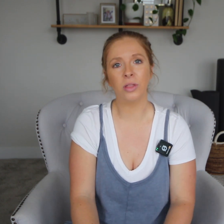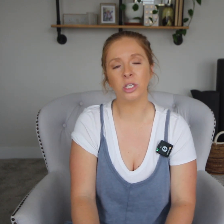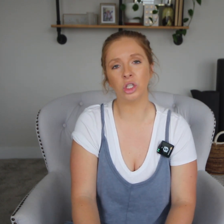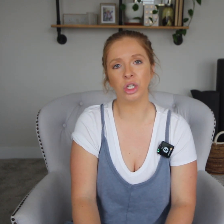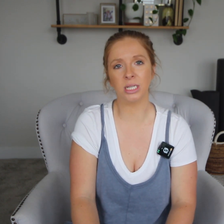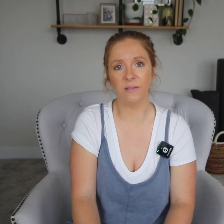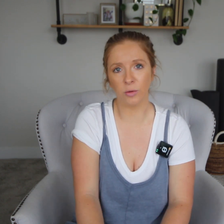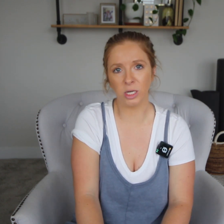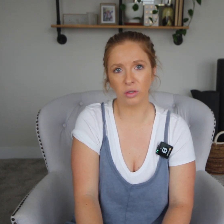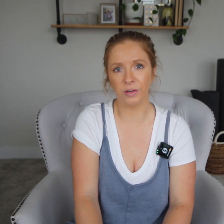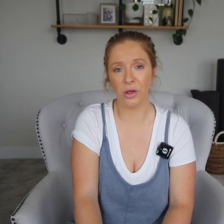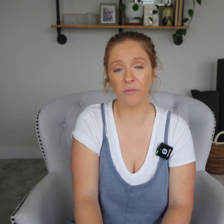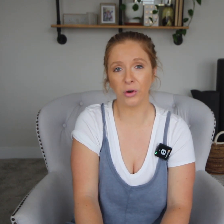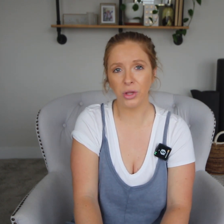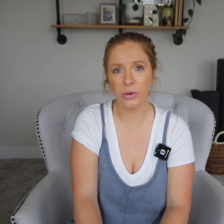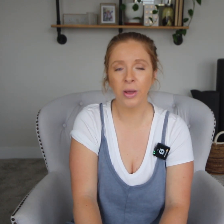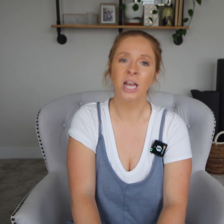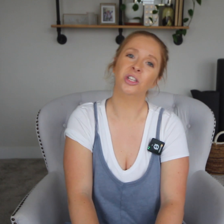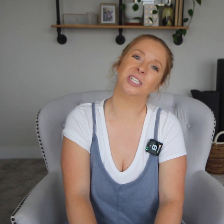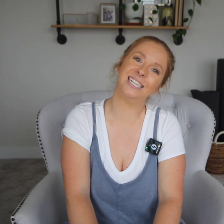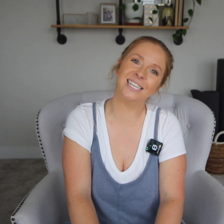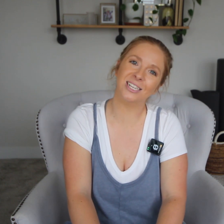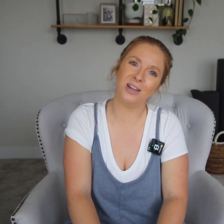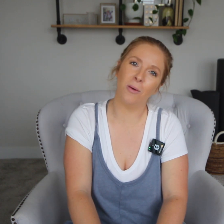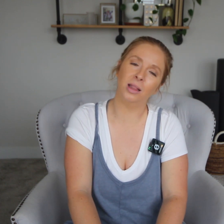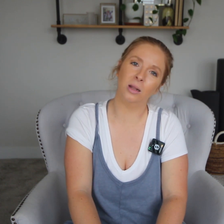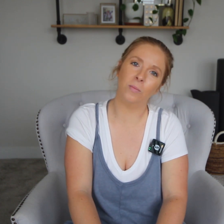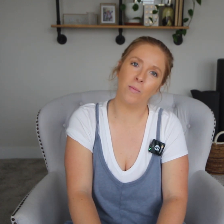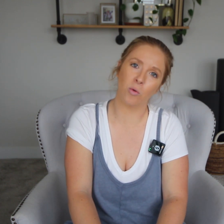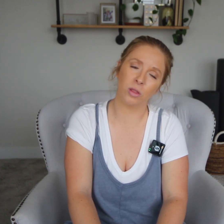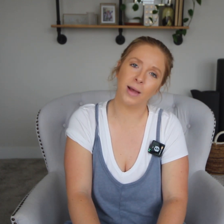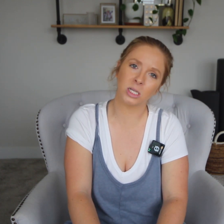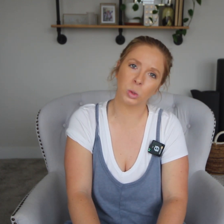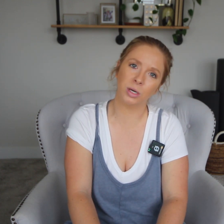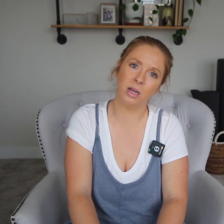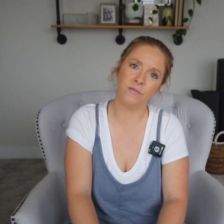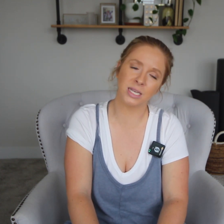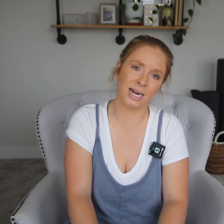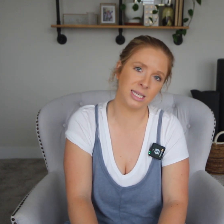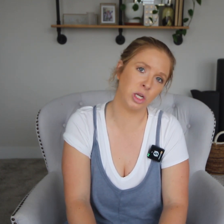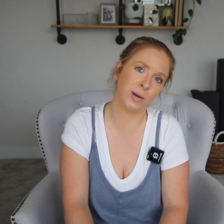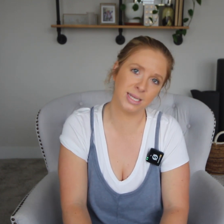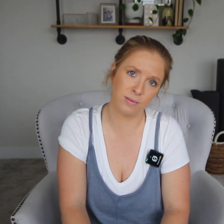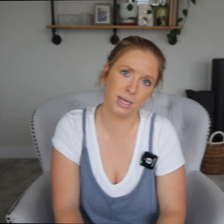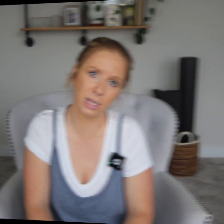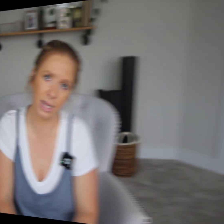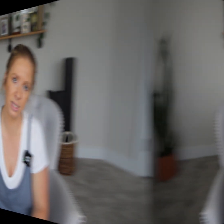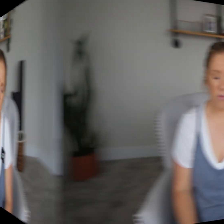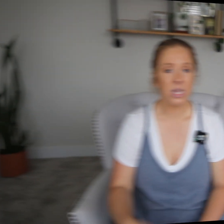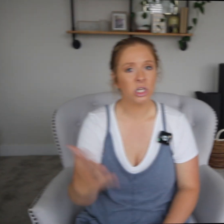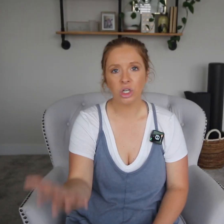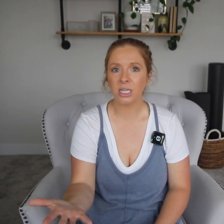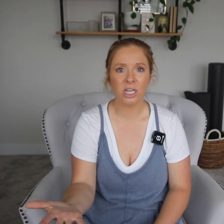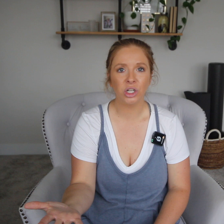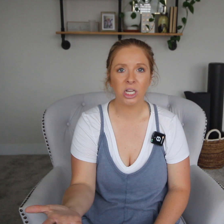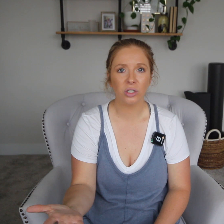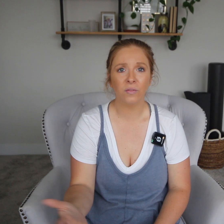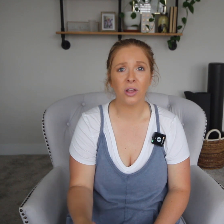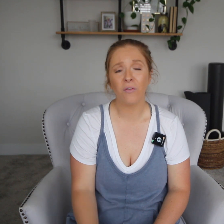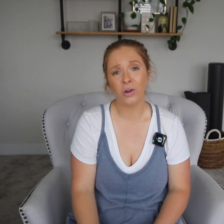is just an informational video for you just to get to know a little bit more of the backstory of the signs that you might see me in class. So this is just an educational video for you.